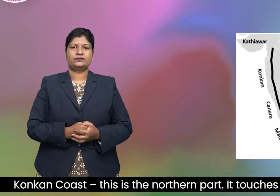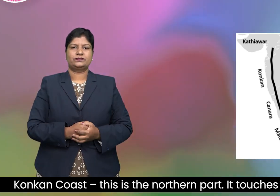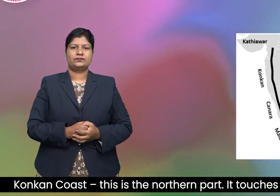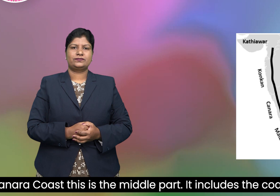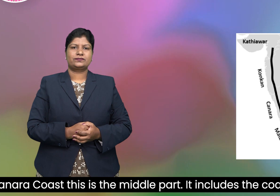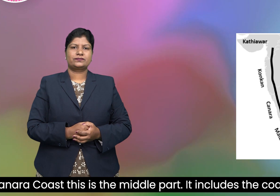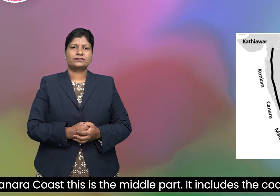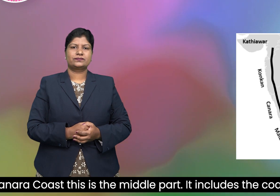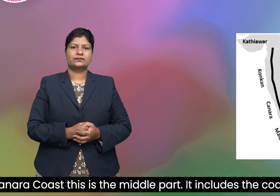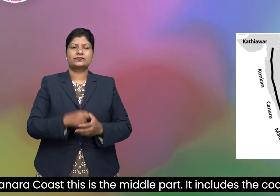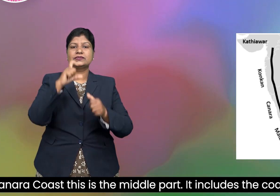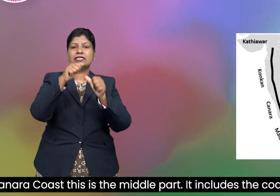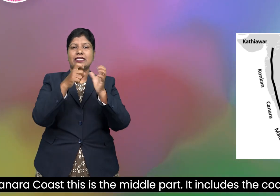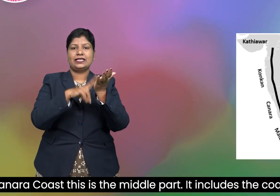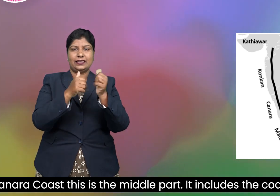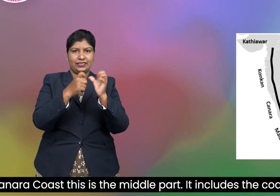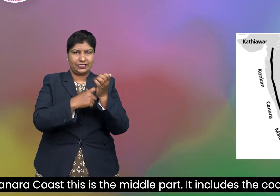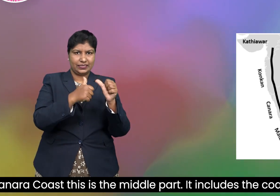Kainara coast